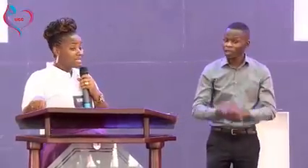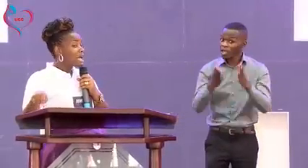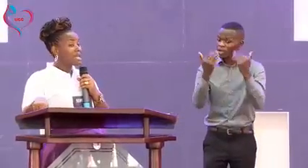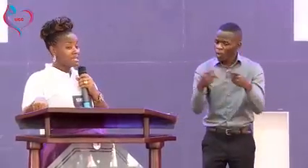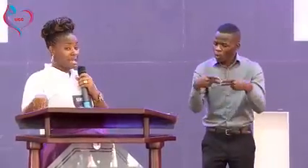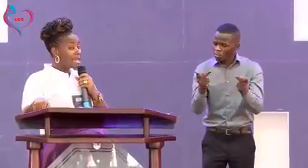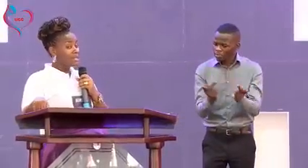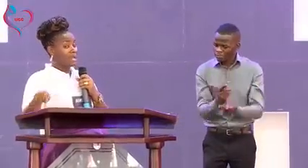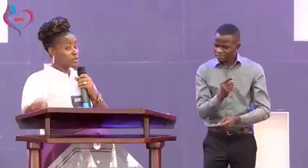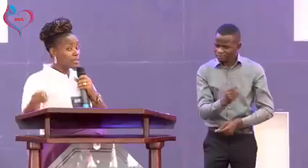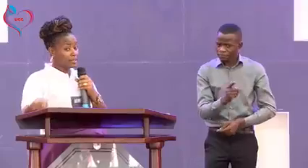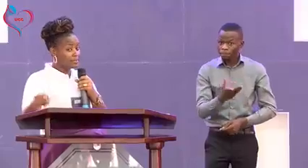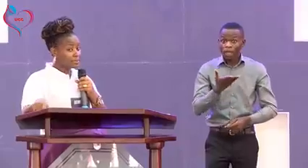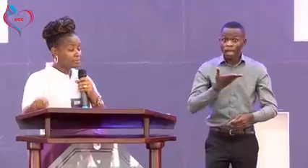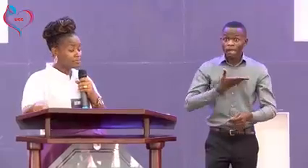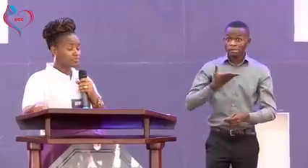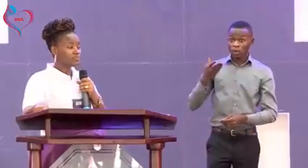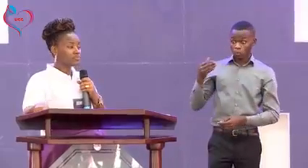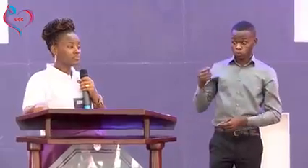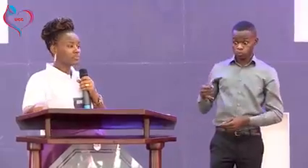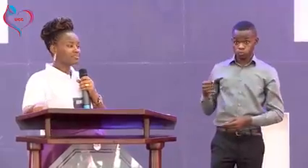That place had a toilet.